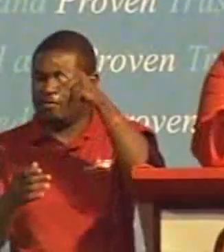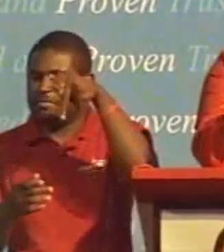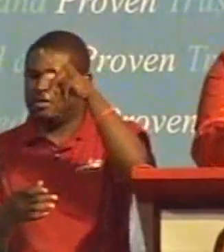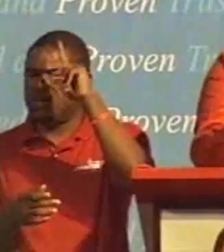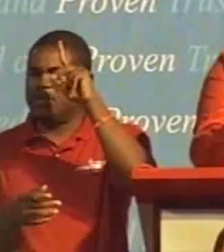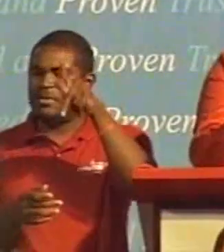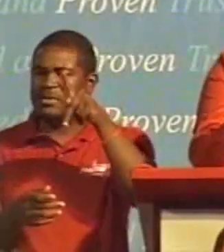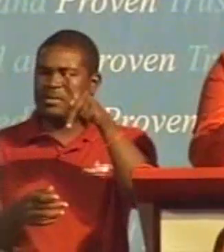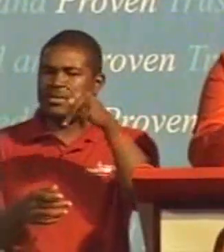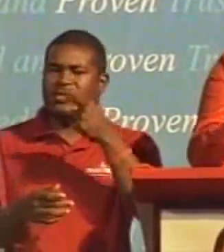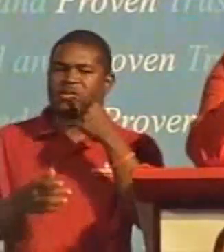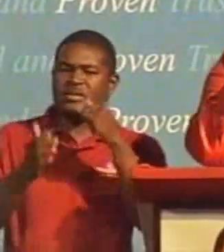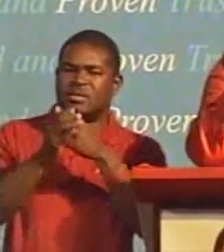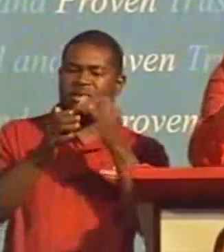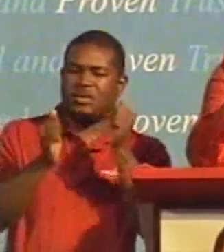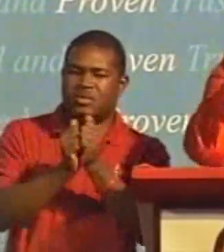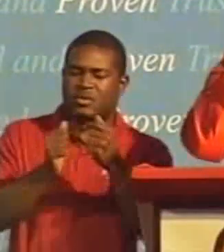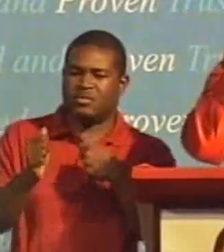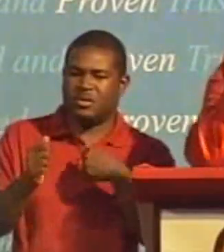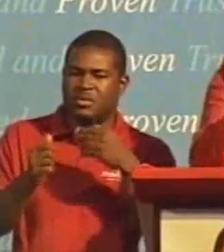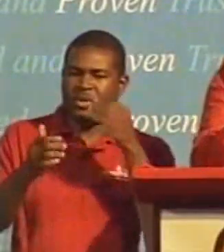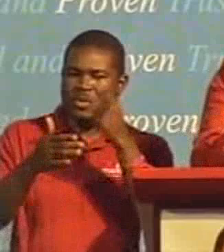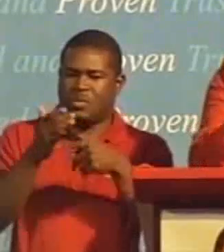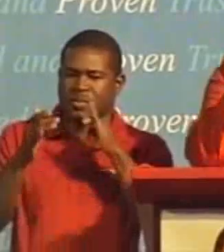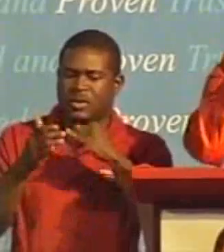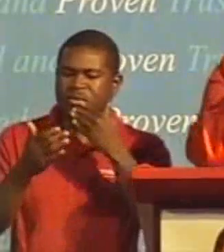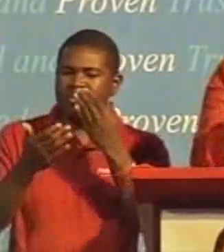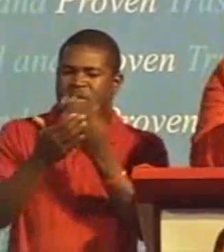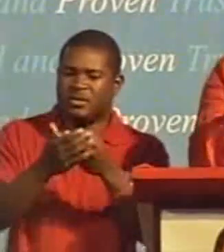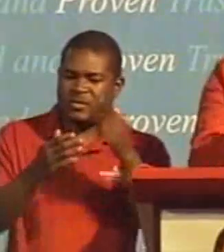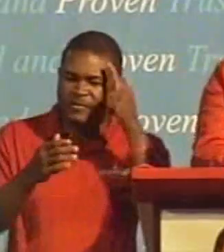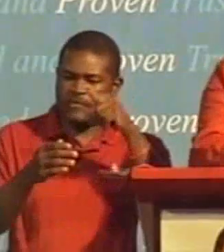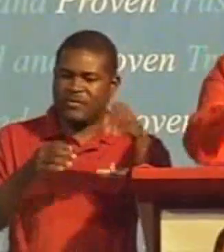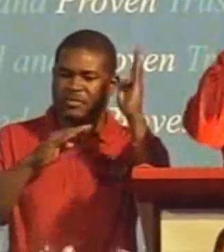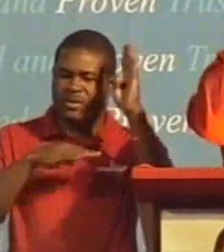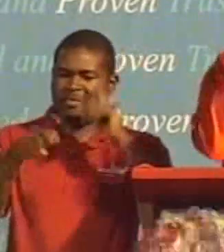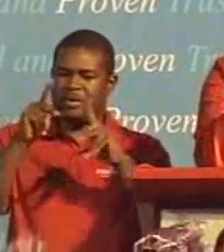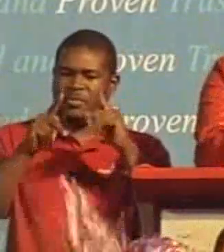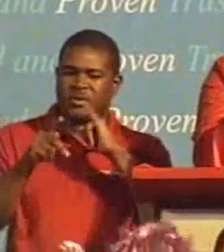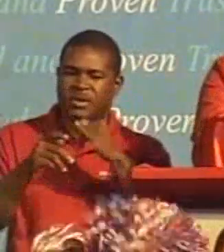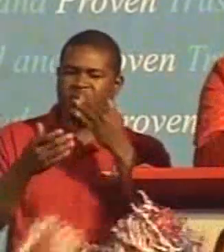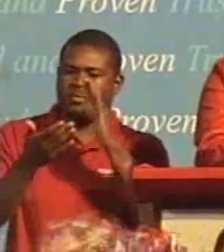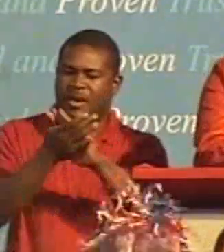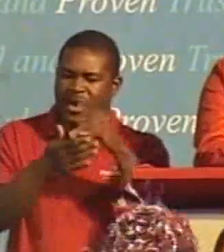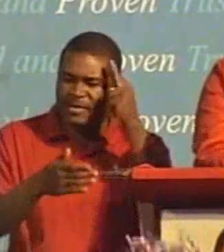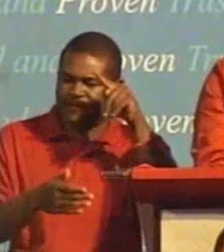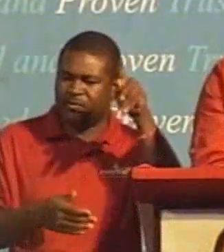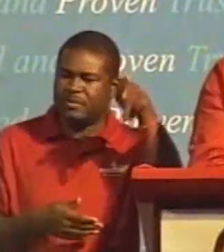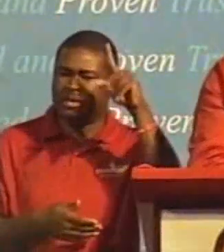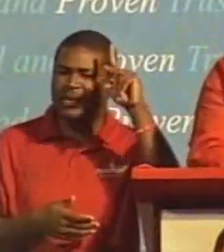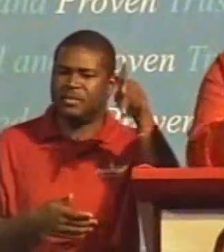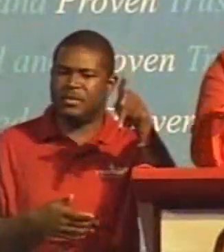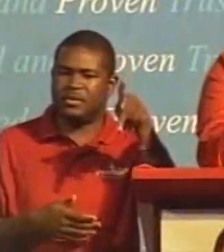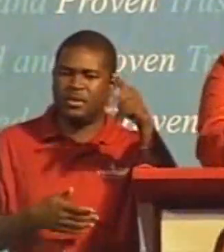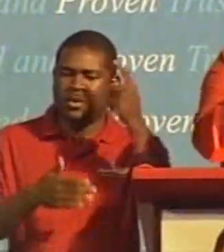Say it with me. What's good for the Bahamian people is bad for the PLP. What's good for the